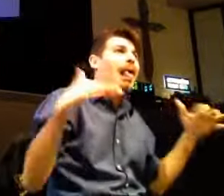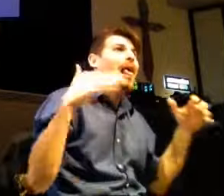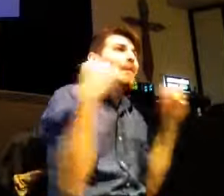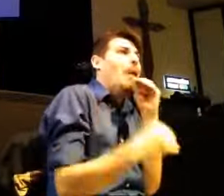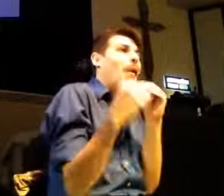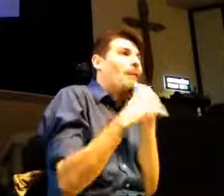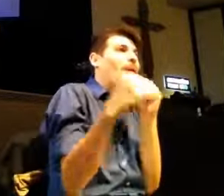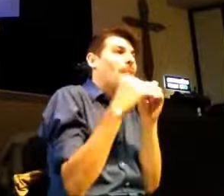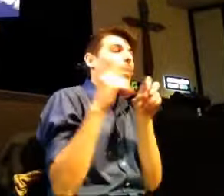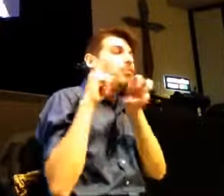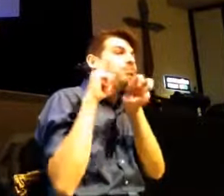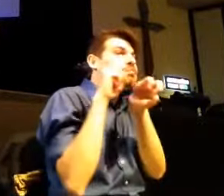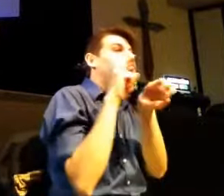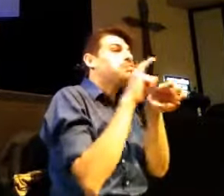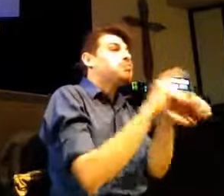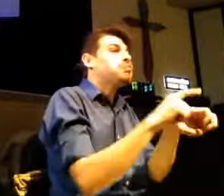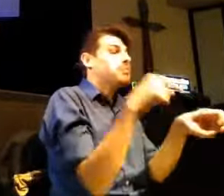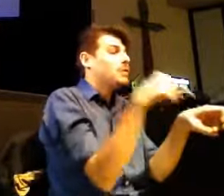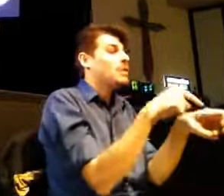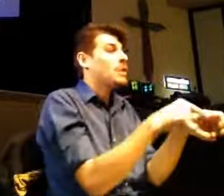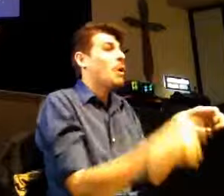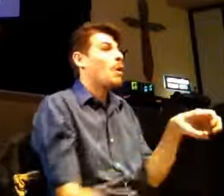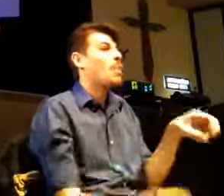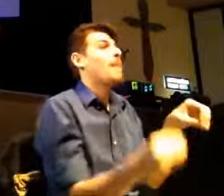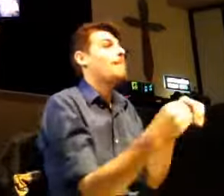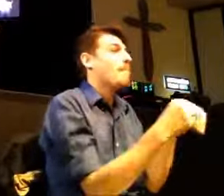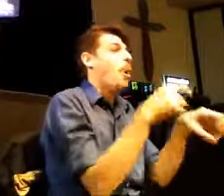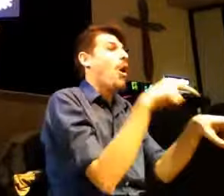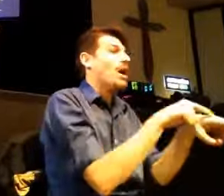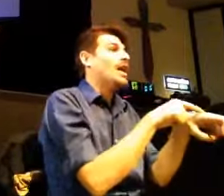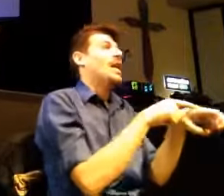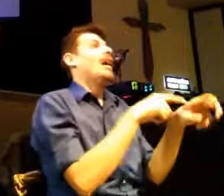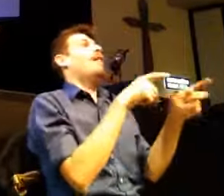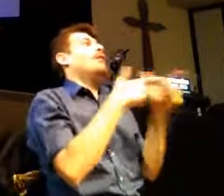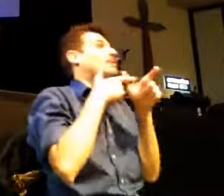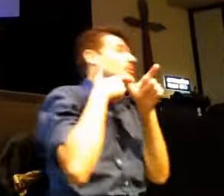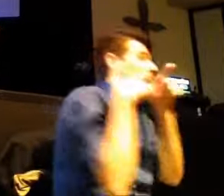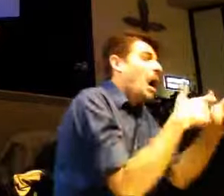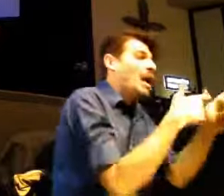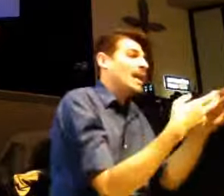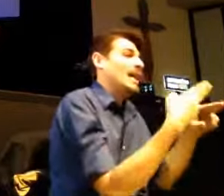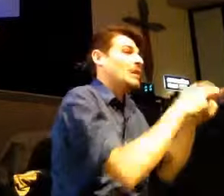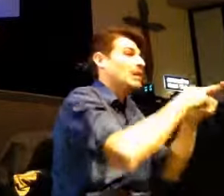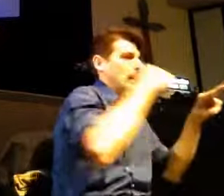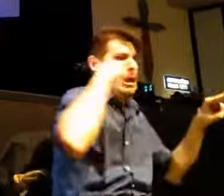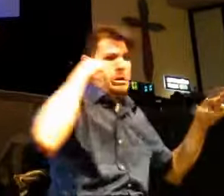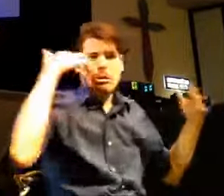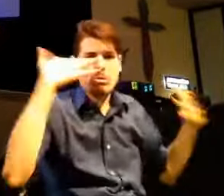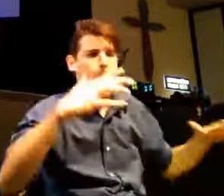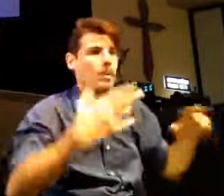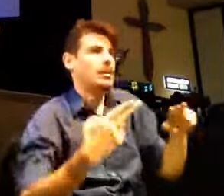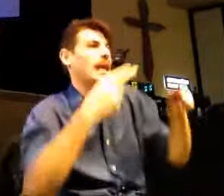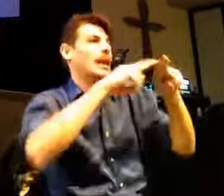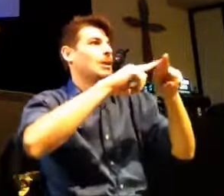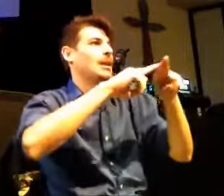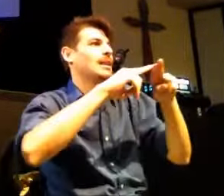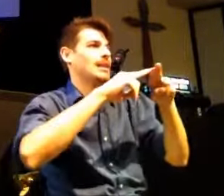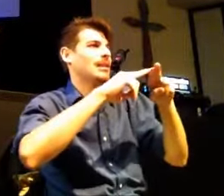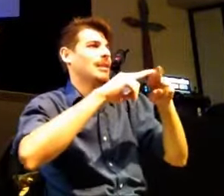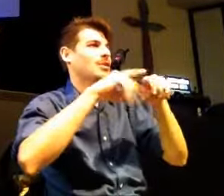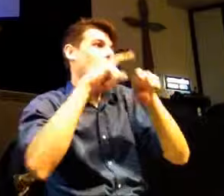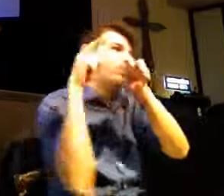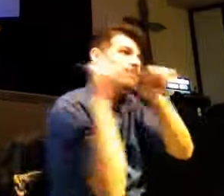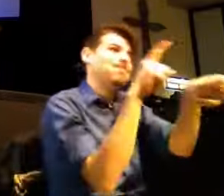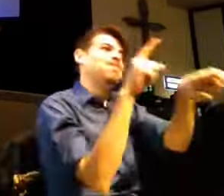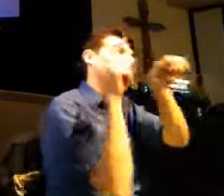is, the faster he goes, the more trouble it's causing in this whole thing. This really happened. And now, the end of our